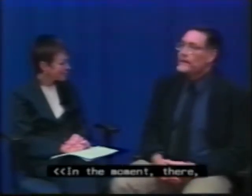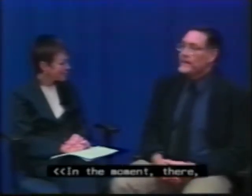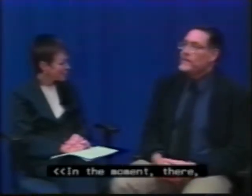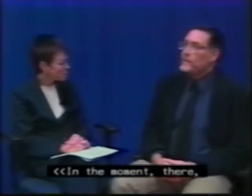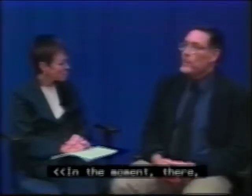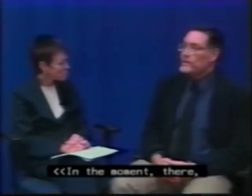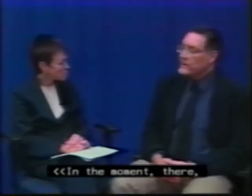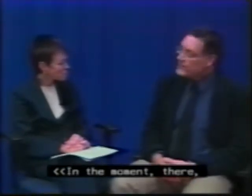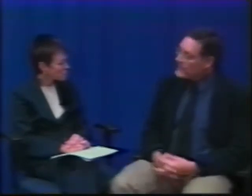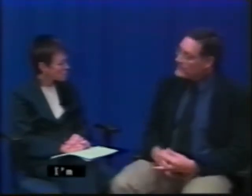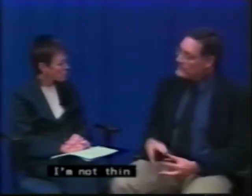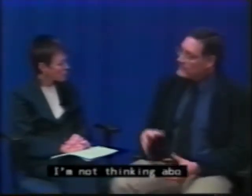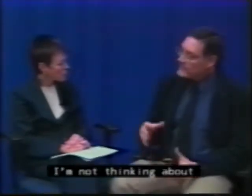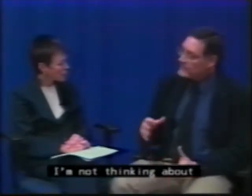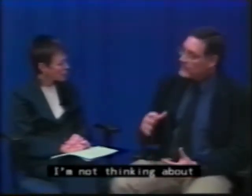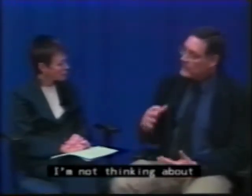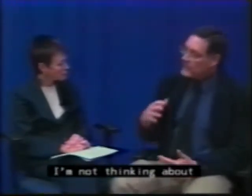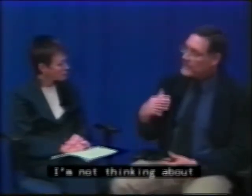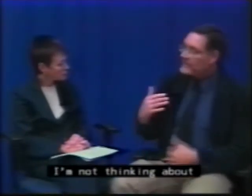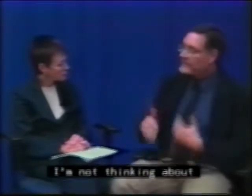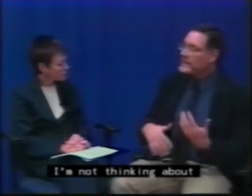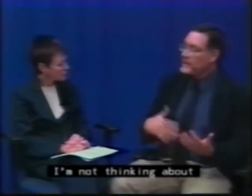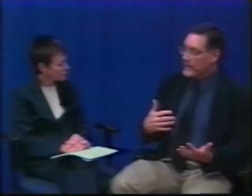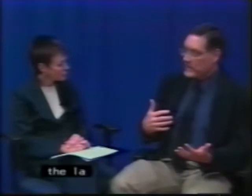In the moment there, I'm not thinking about